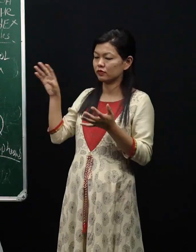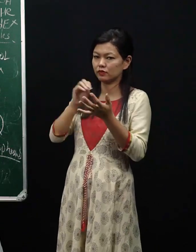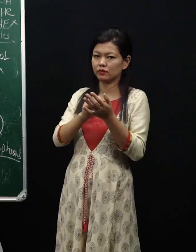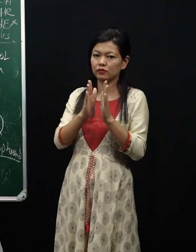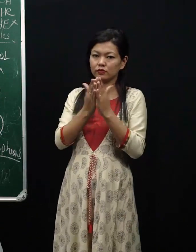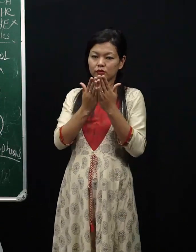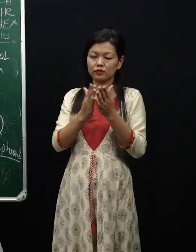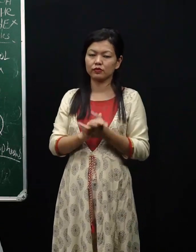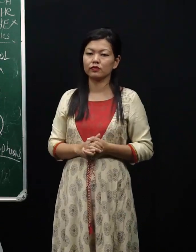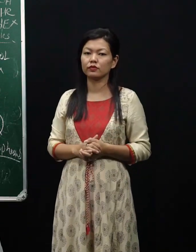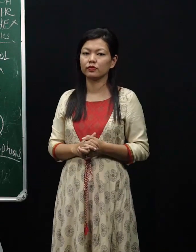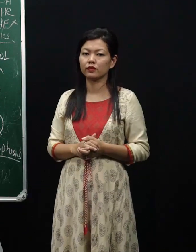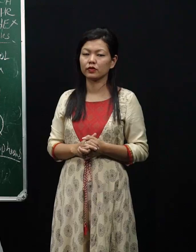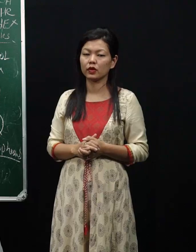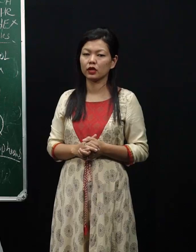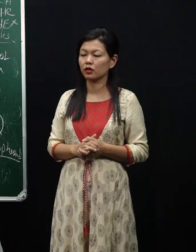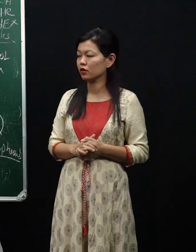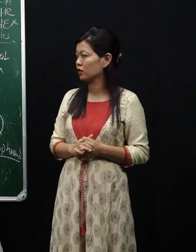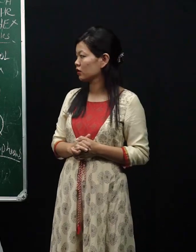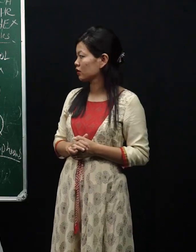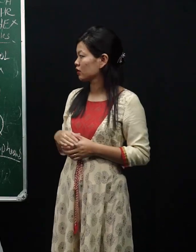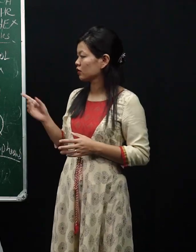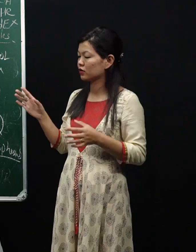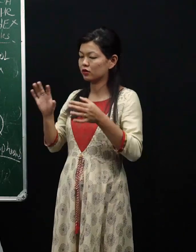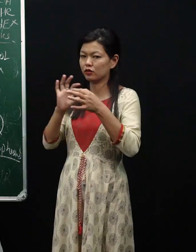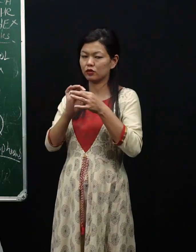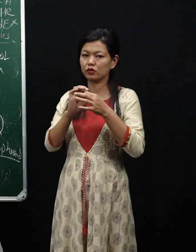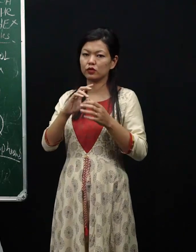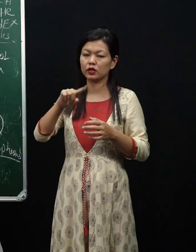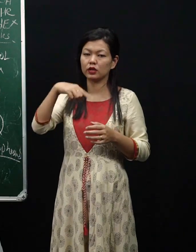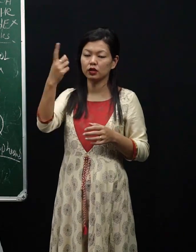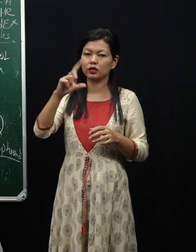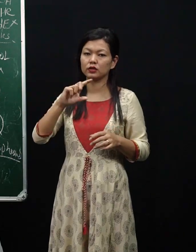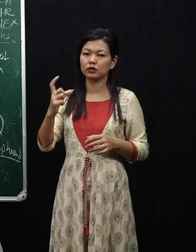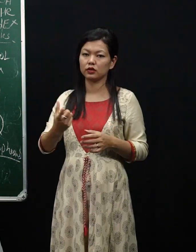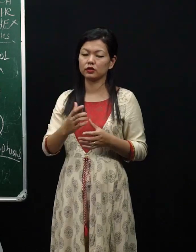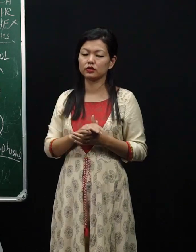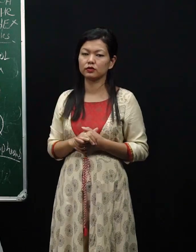will continue with the second part of this atoms and molecules and